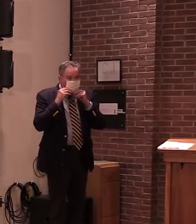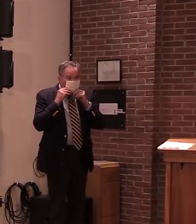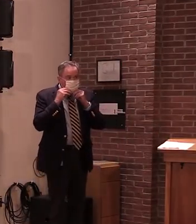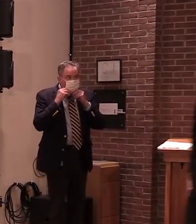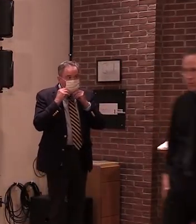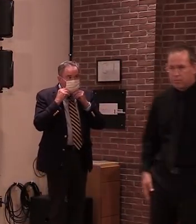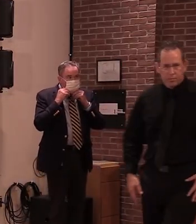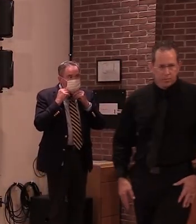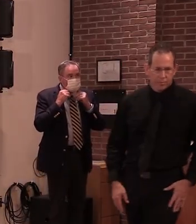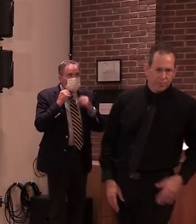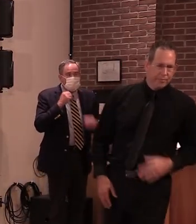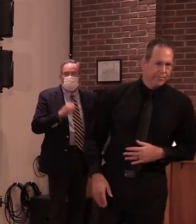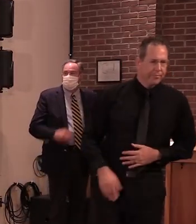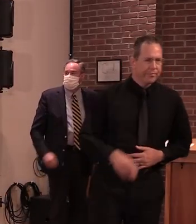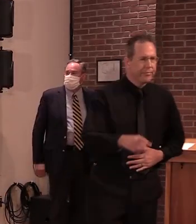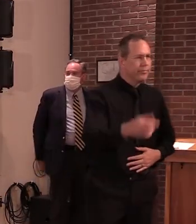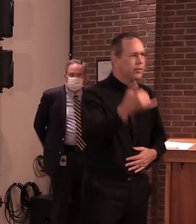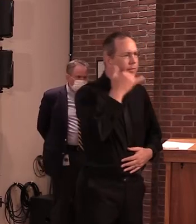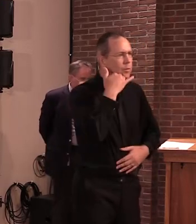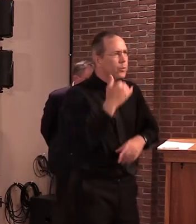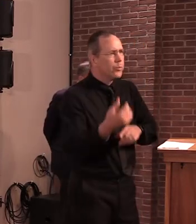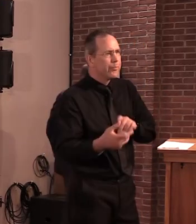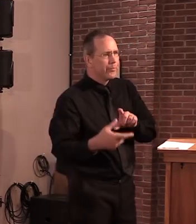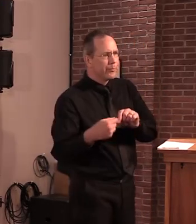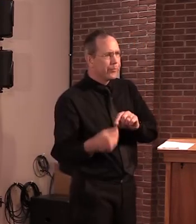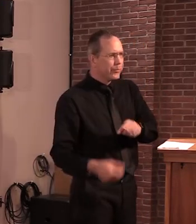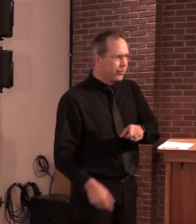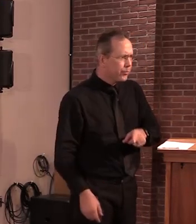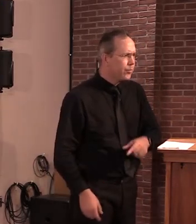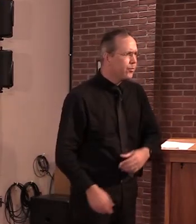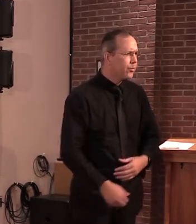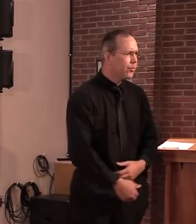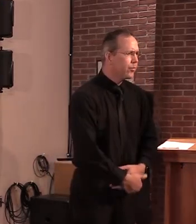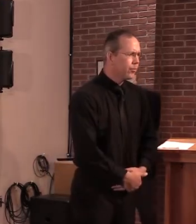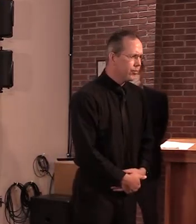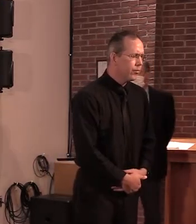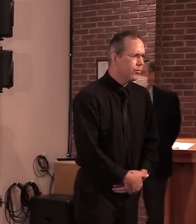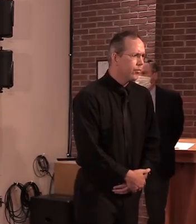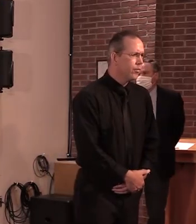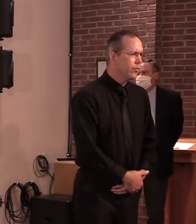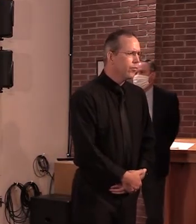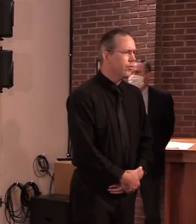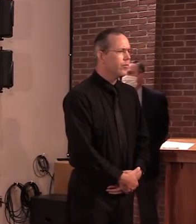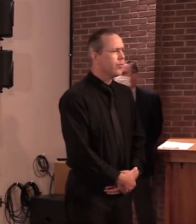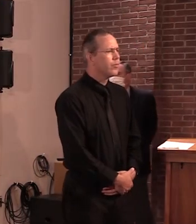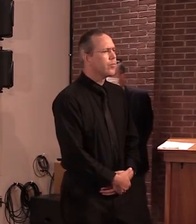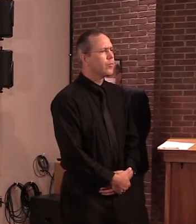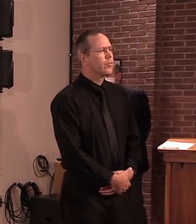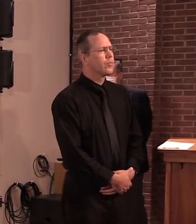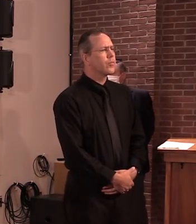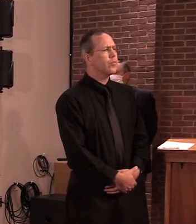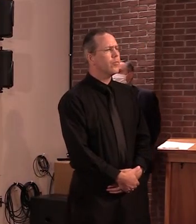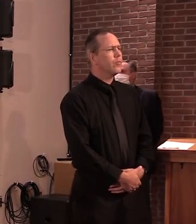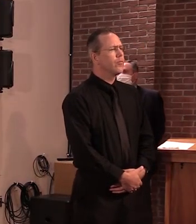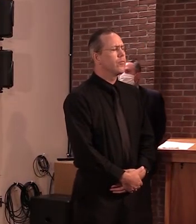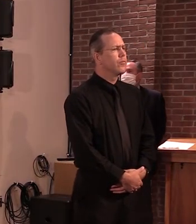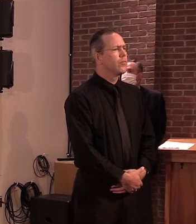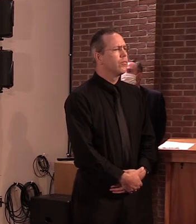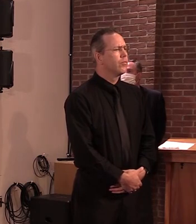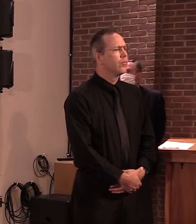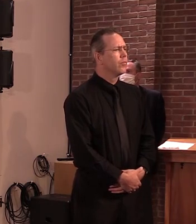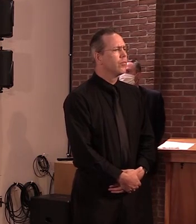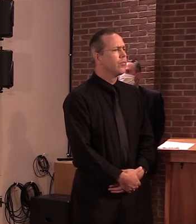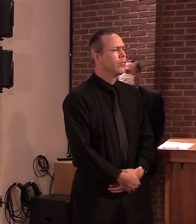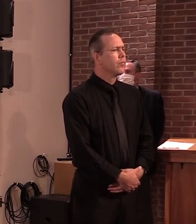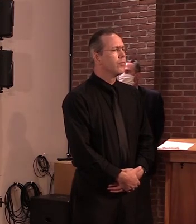My question is for Dr. Levine. So we're seeing some national reports about COVID testing when universities return in the fall and